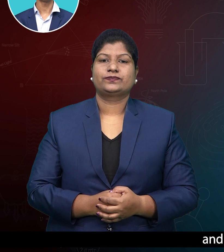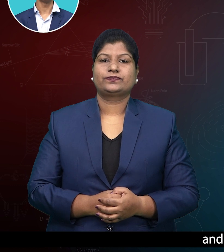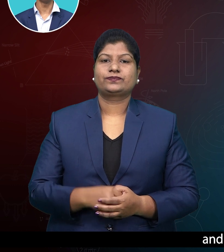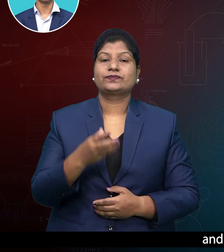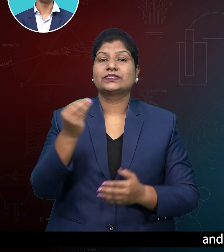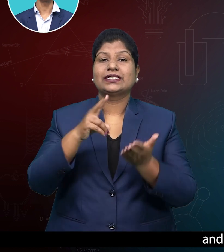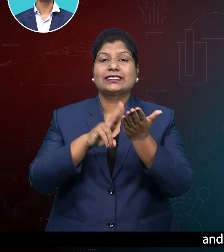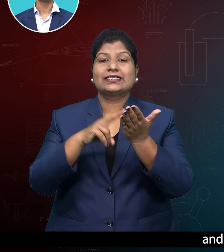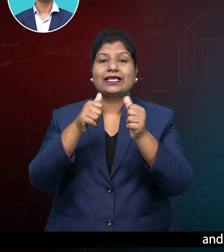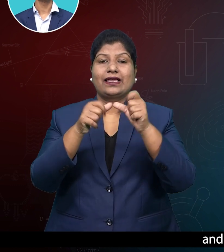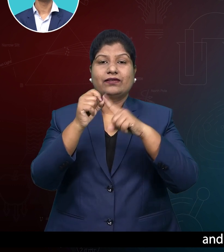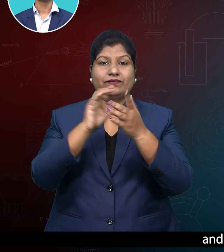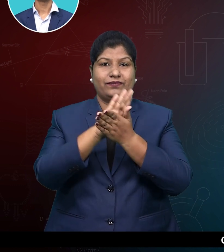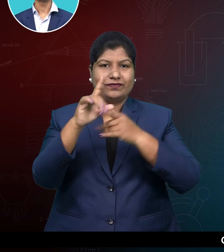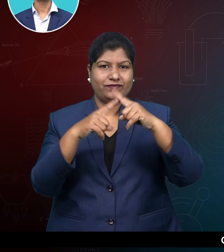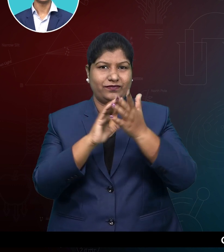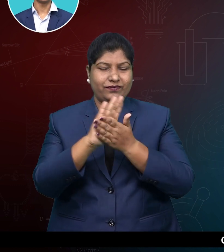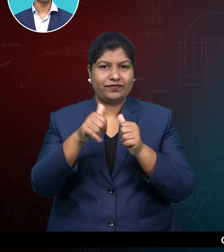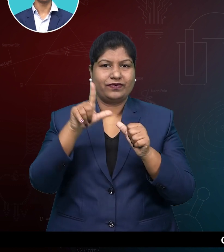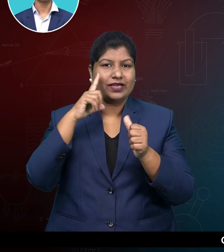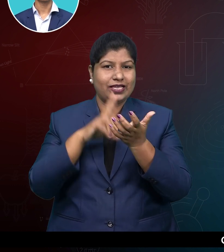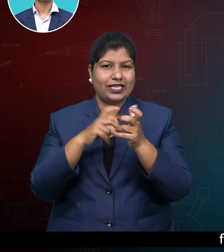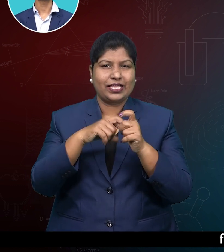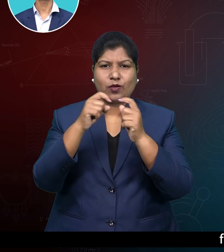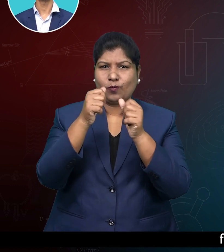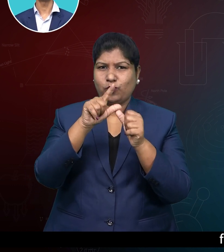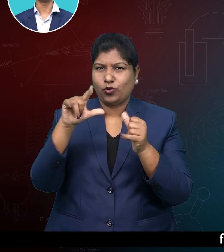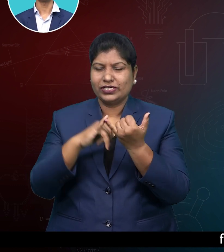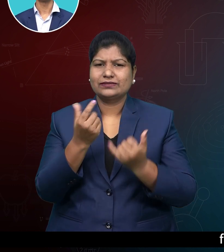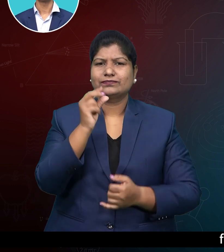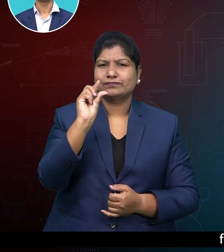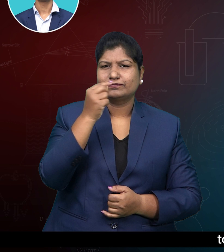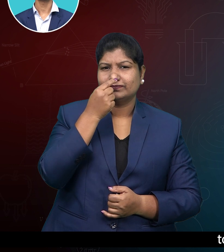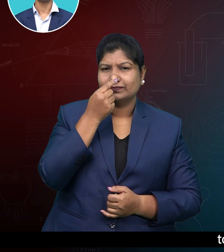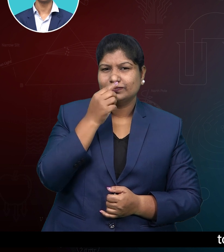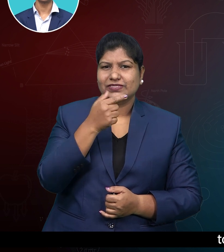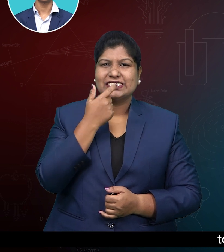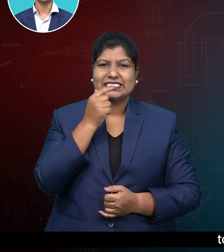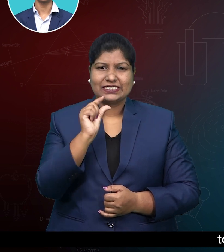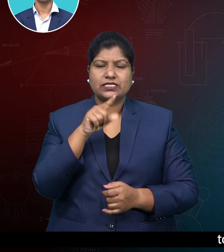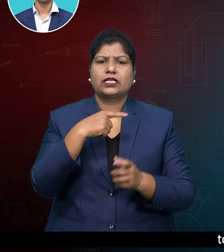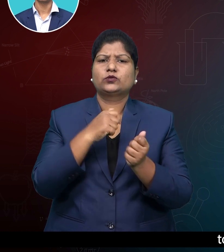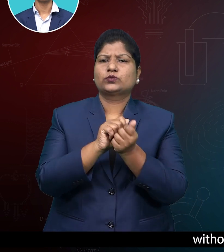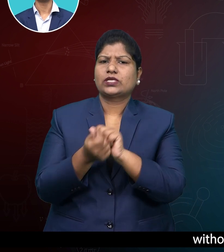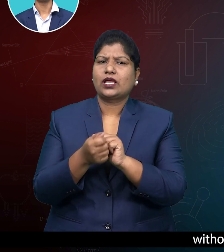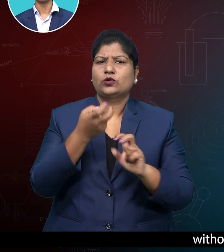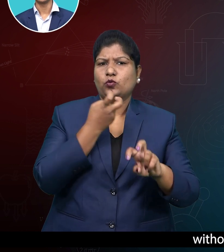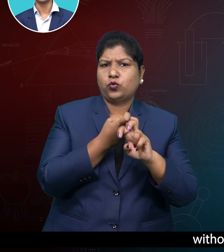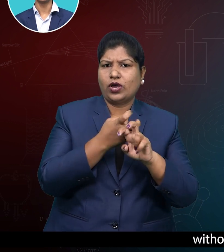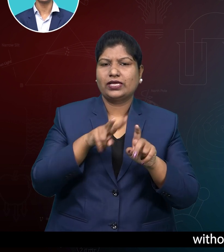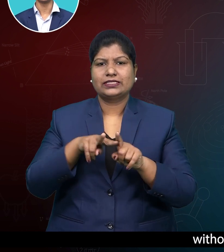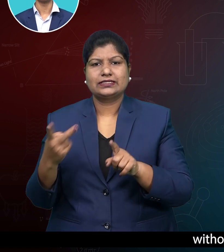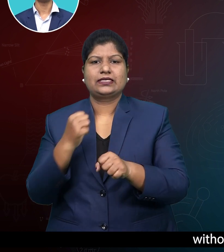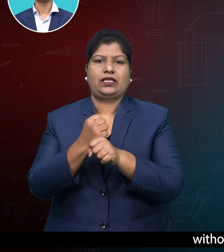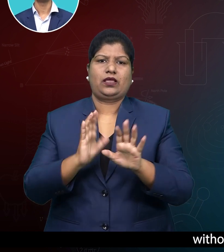and naphthalene balls change directly from solid state to gaseous state without